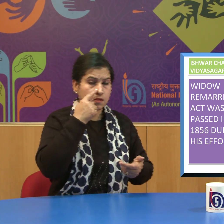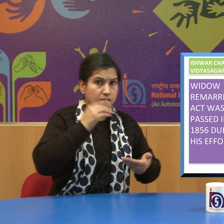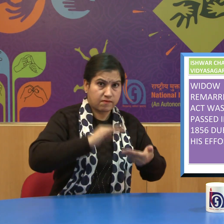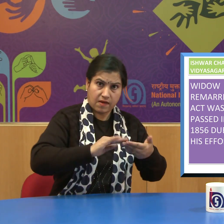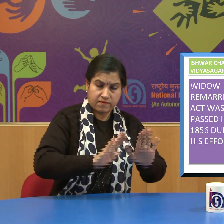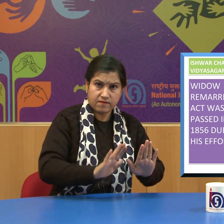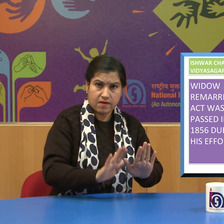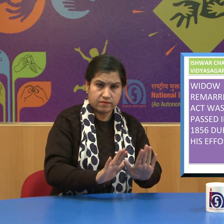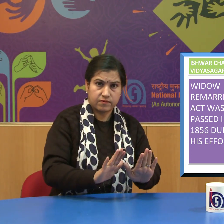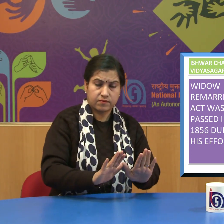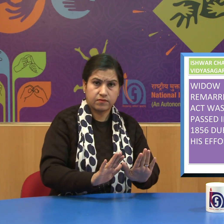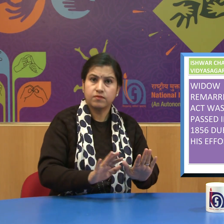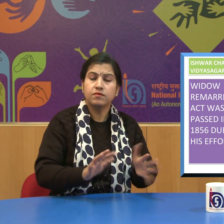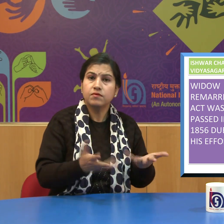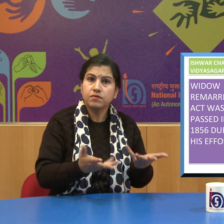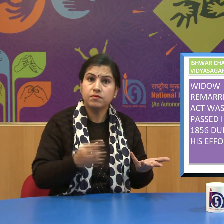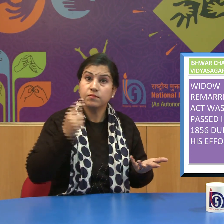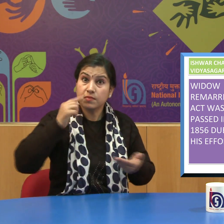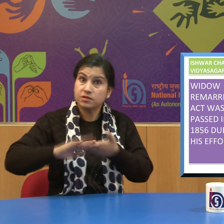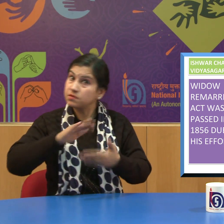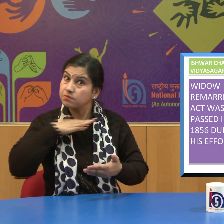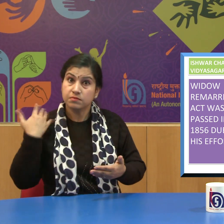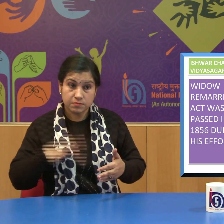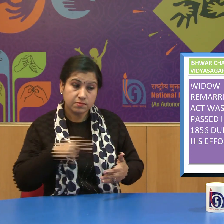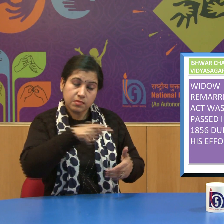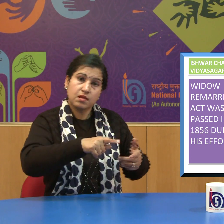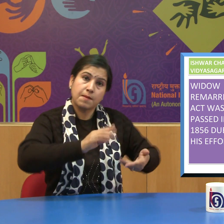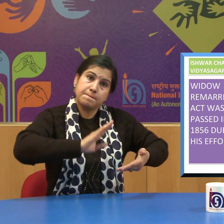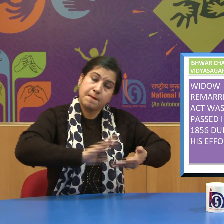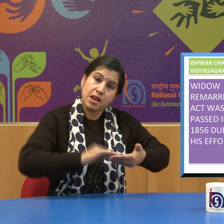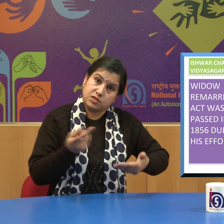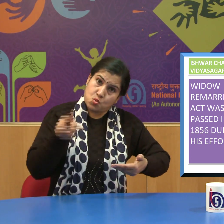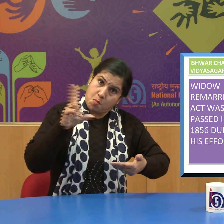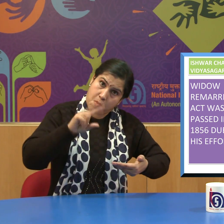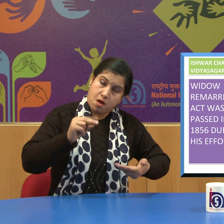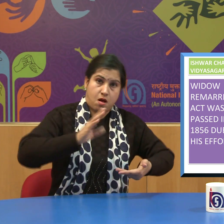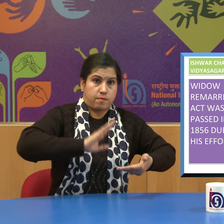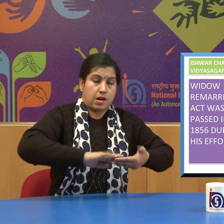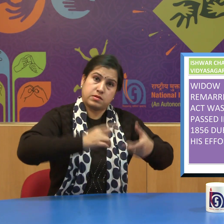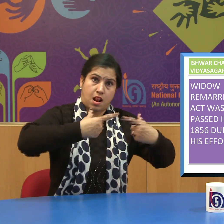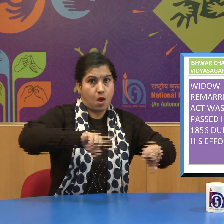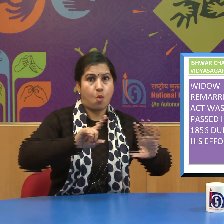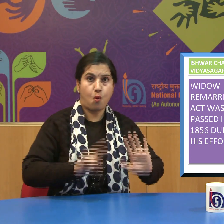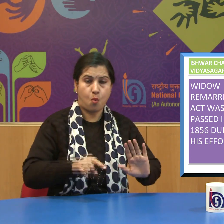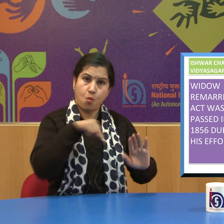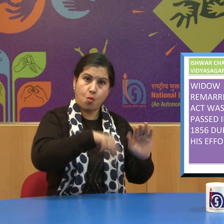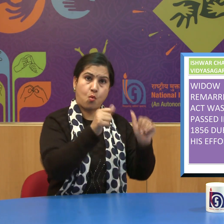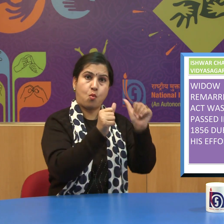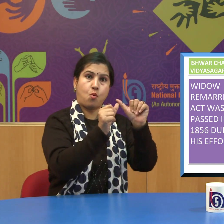Widow is a female whose husband had died.